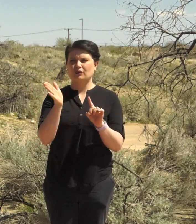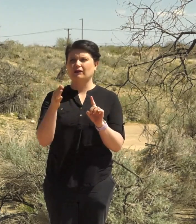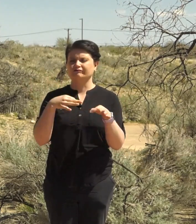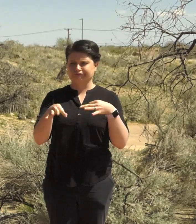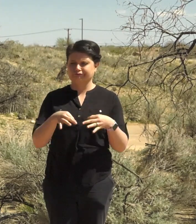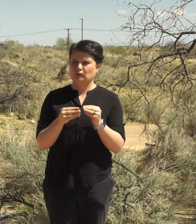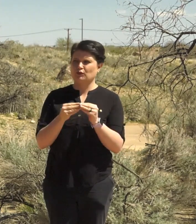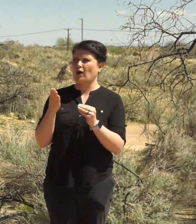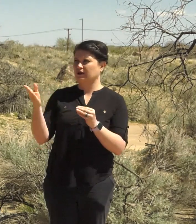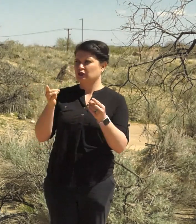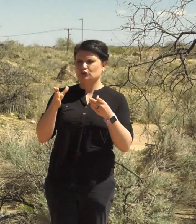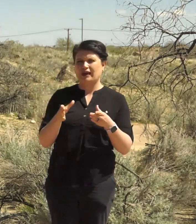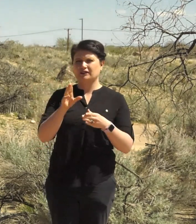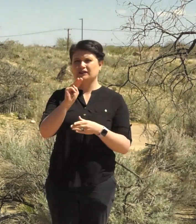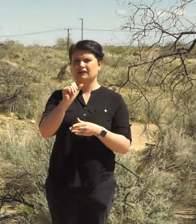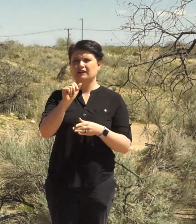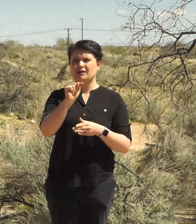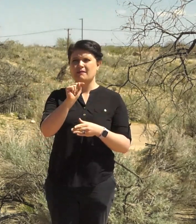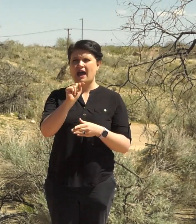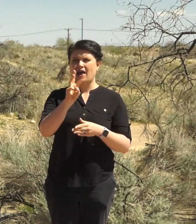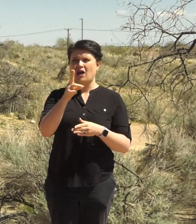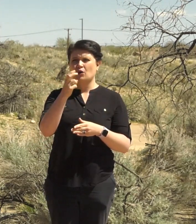of Solid Waste, Matt Whalen.